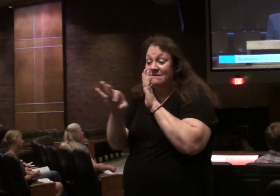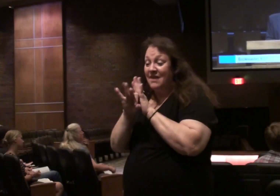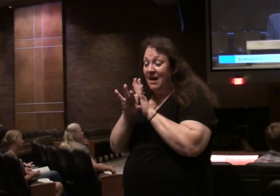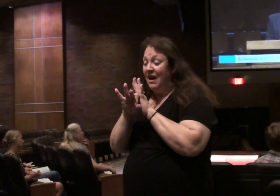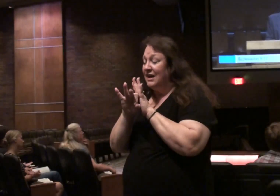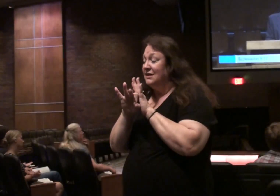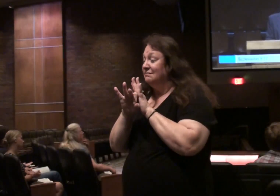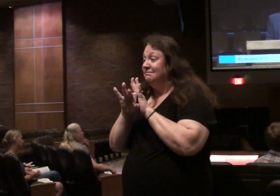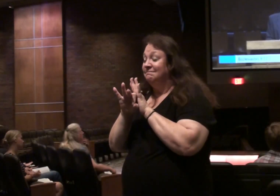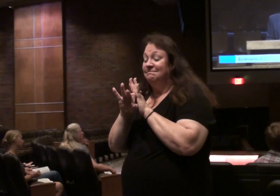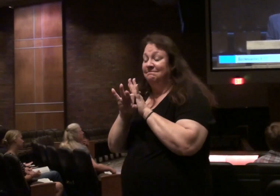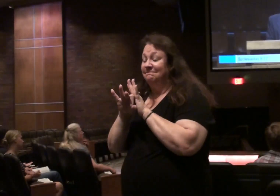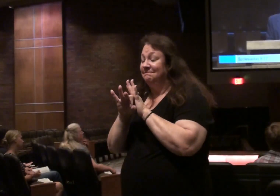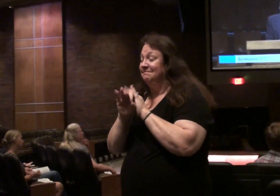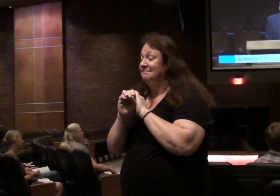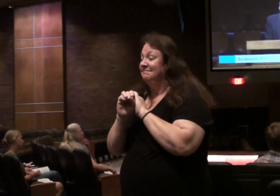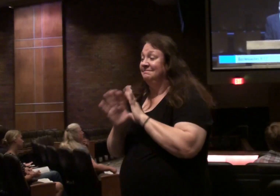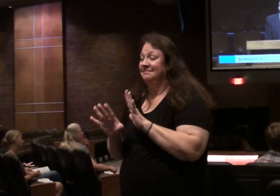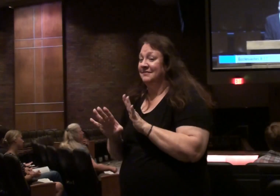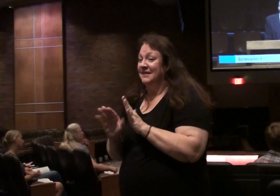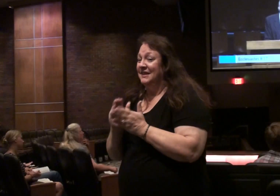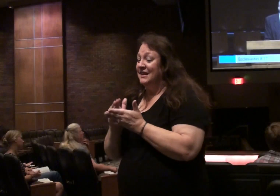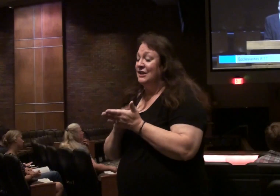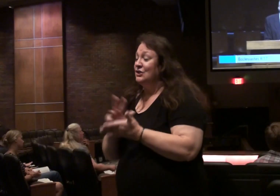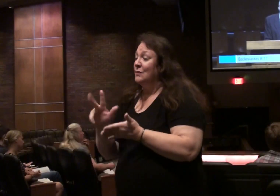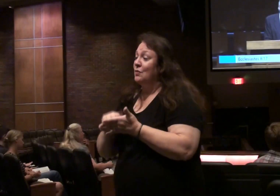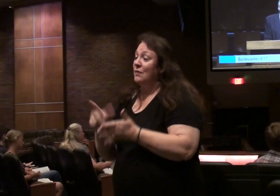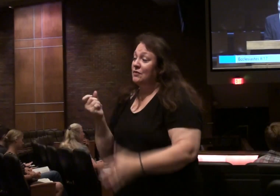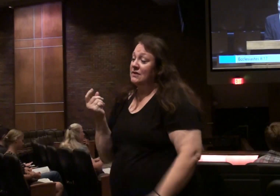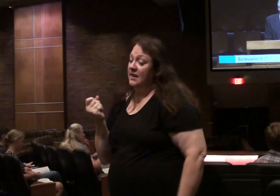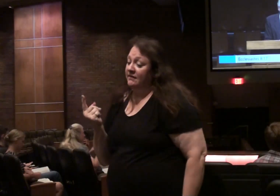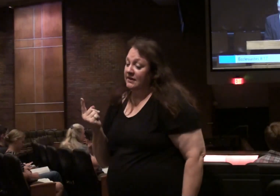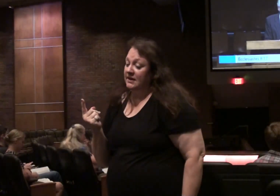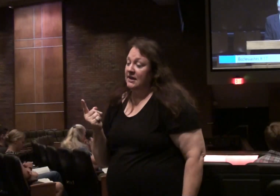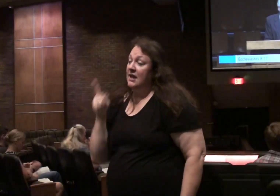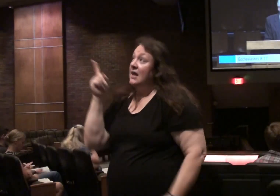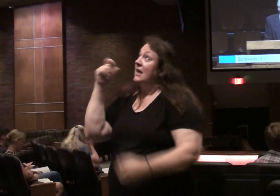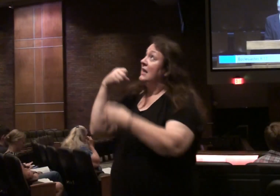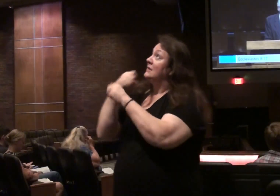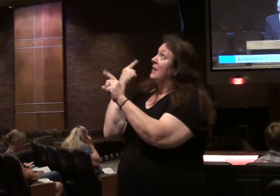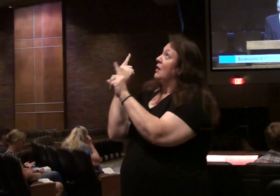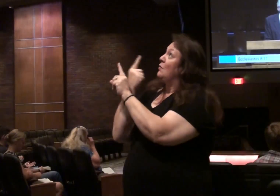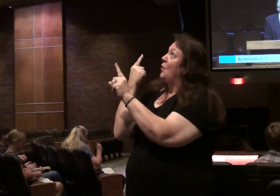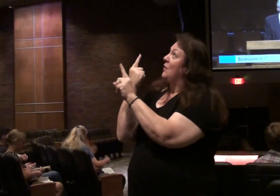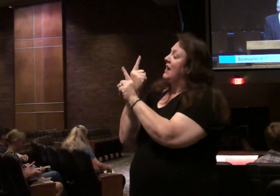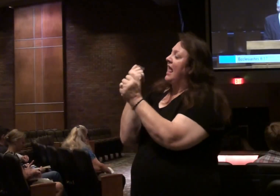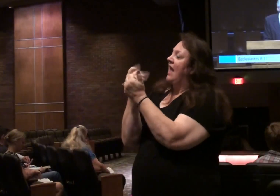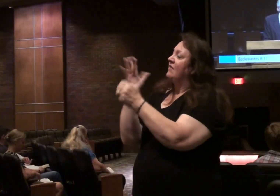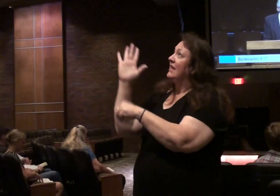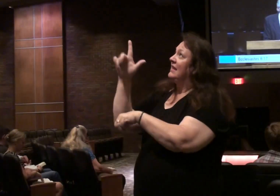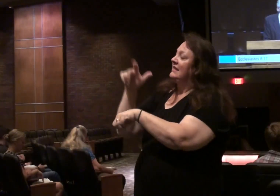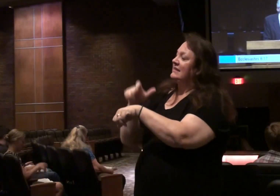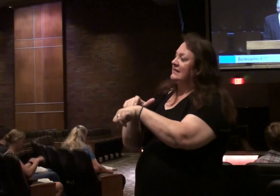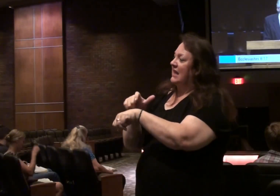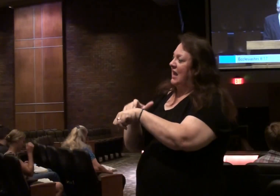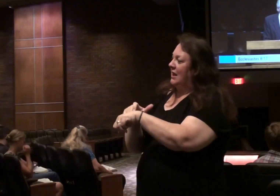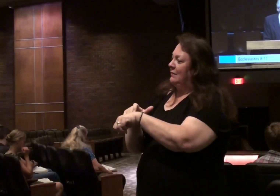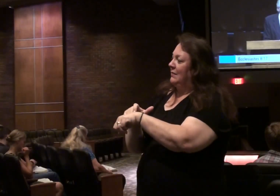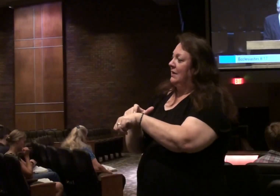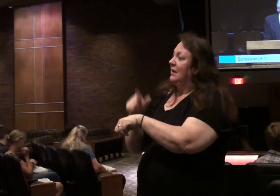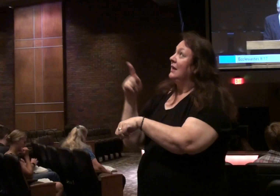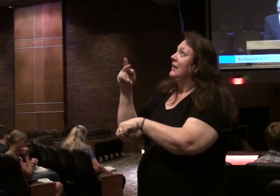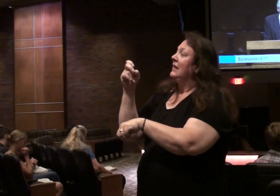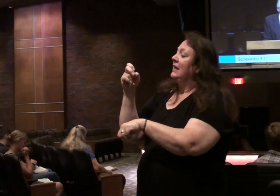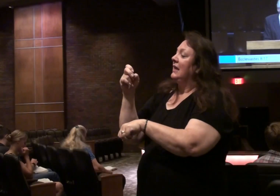out. Back in chapter 3, verse 11. He has made everything appropriate in His time. He has also